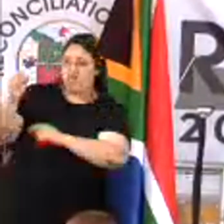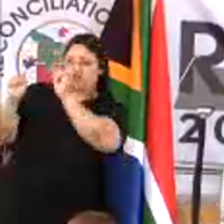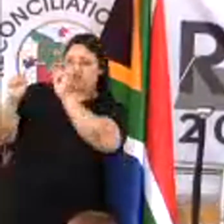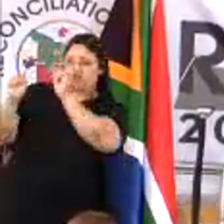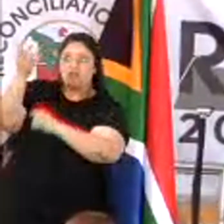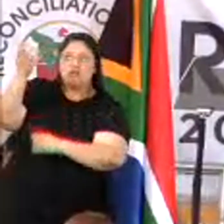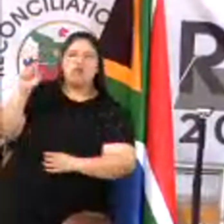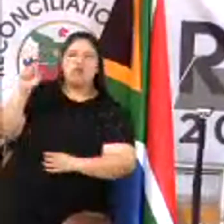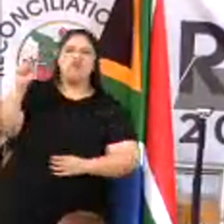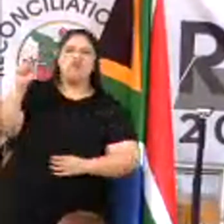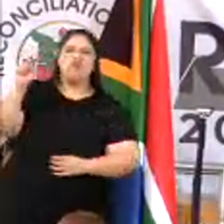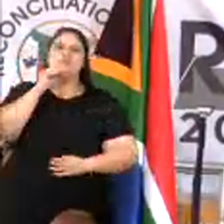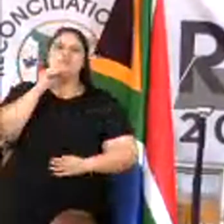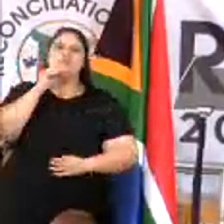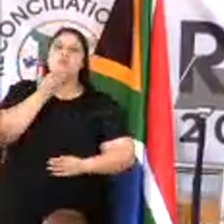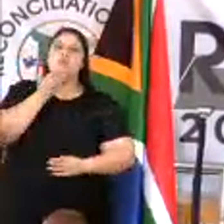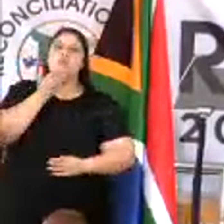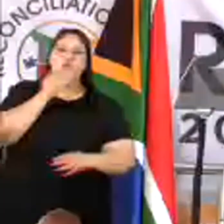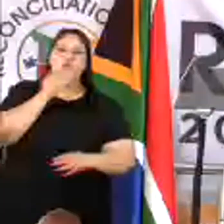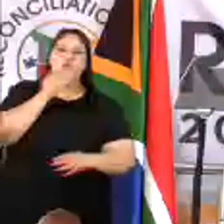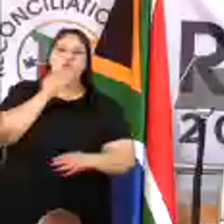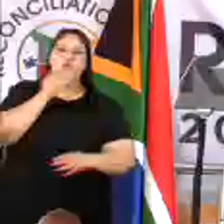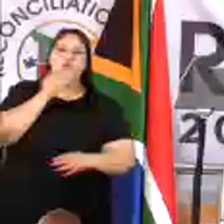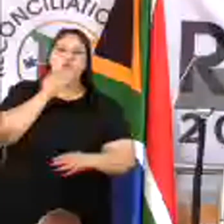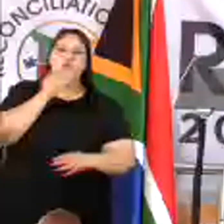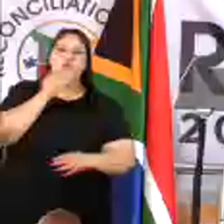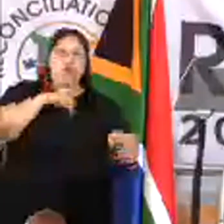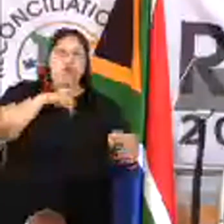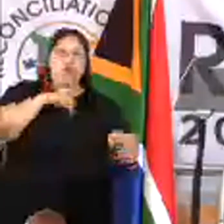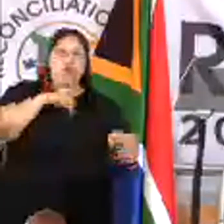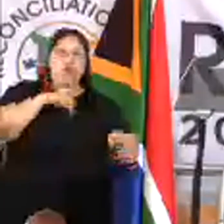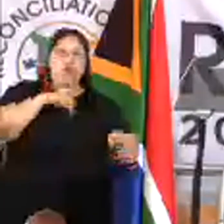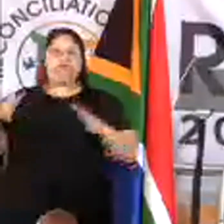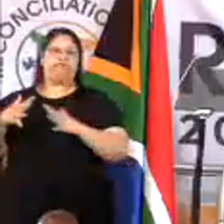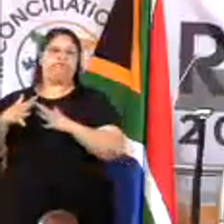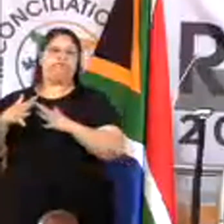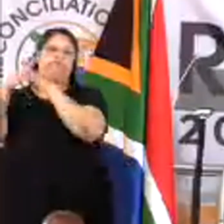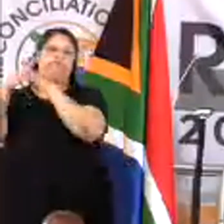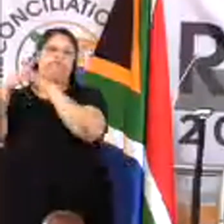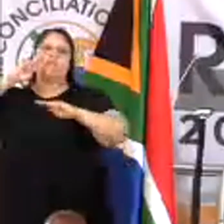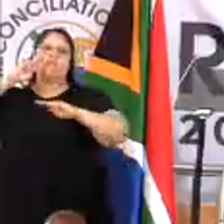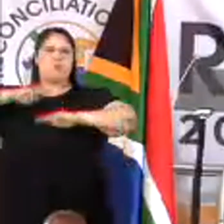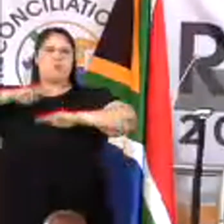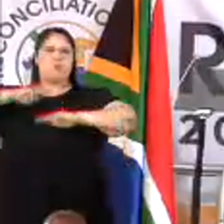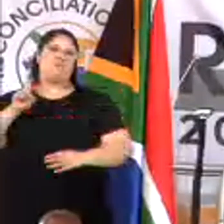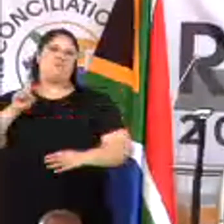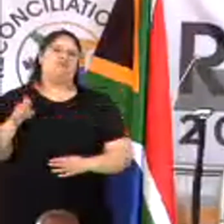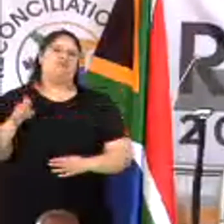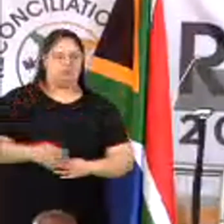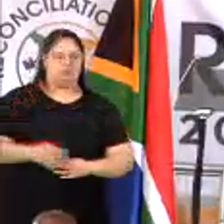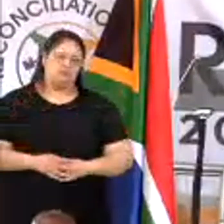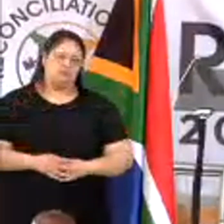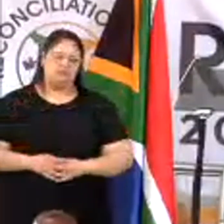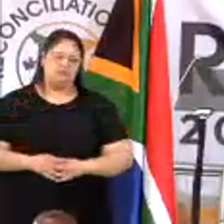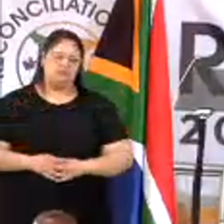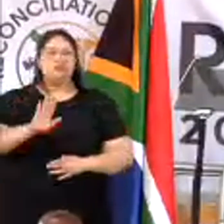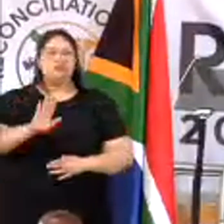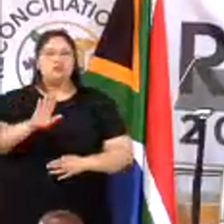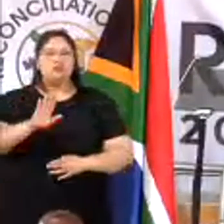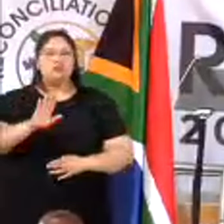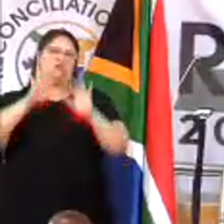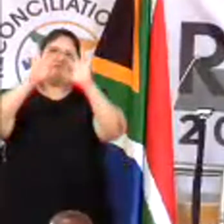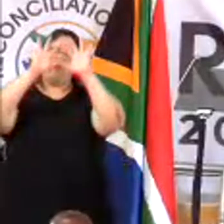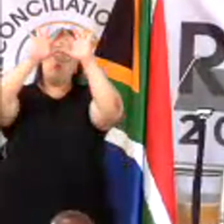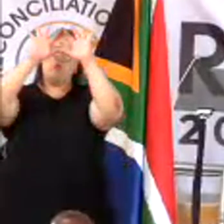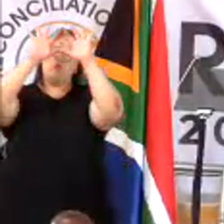struggles, those that care must create solidarity. We also want the world to